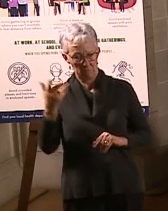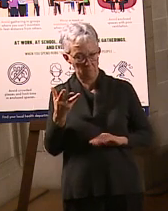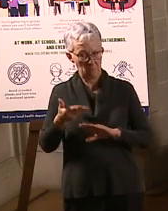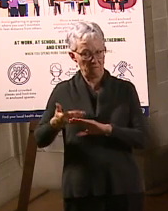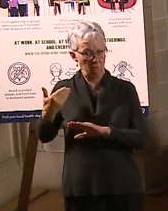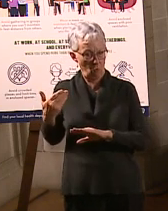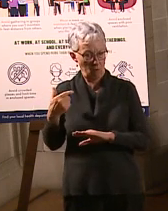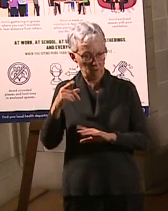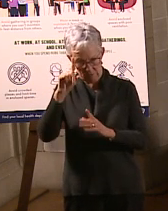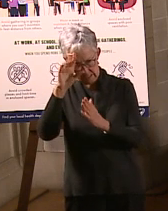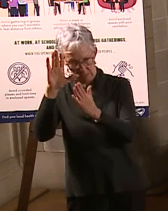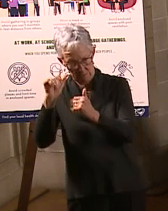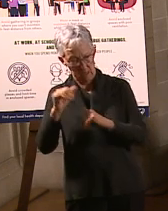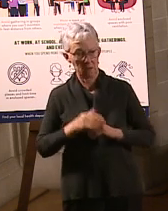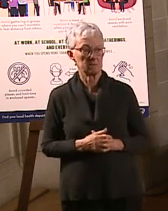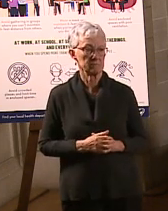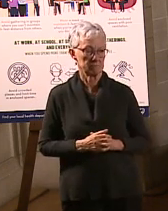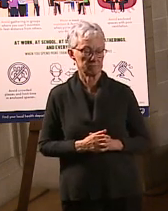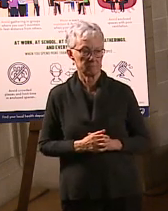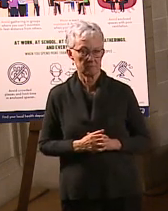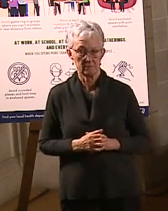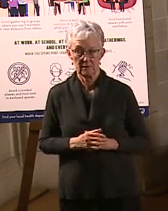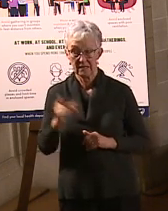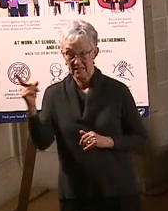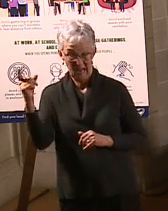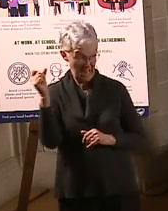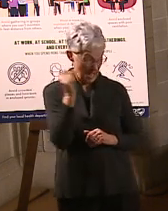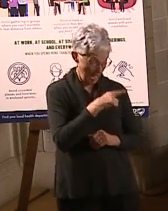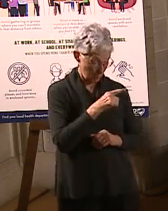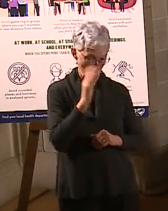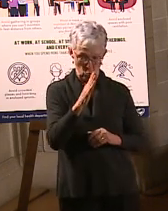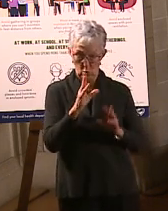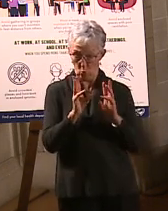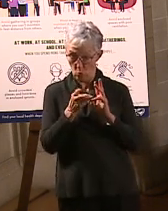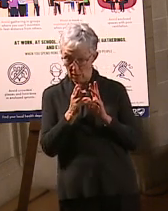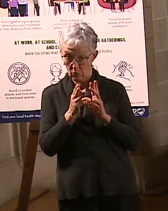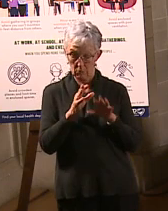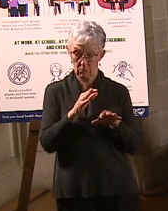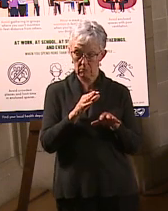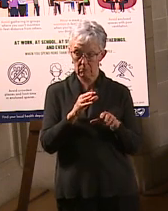the exception when we've had some weather in the past. That's slowed things down a little bit.